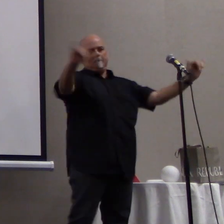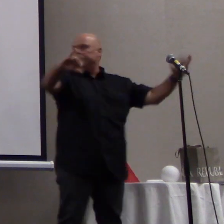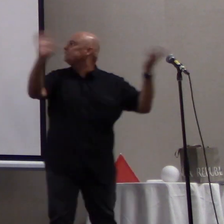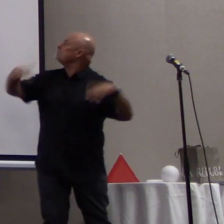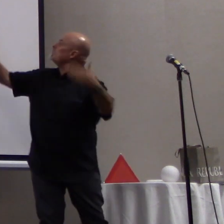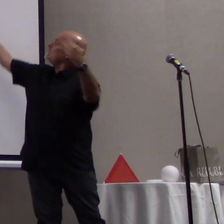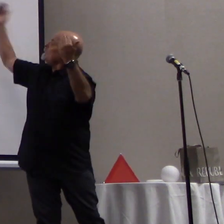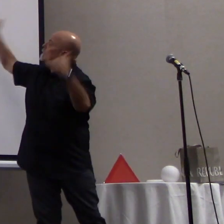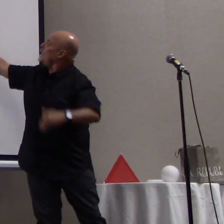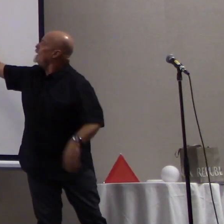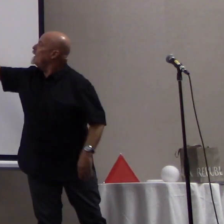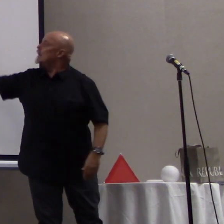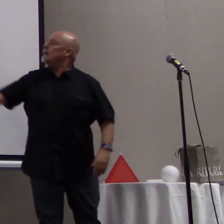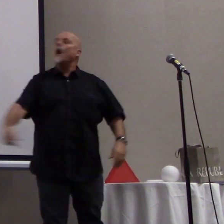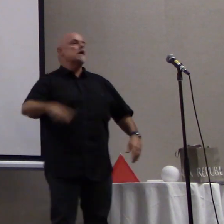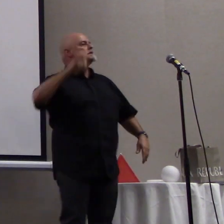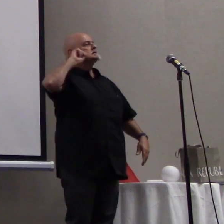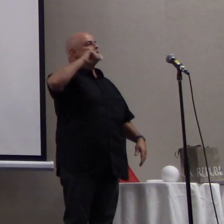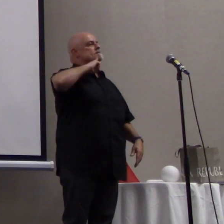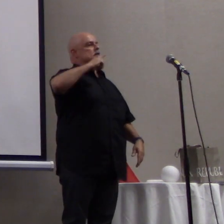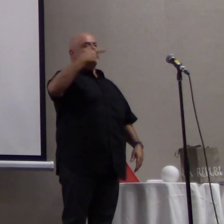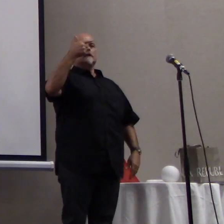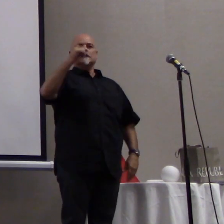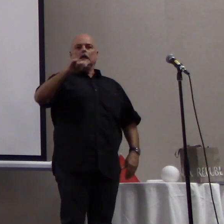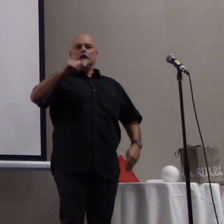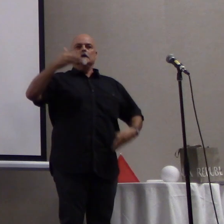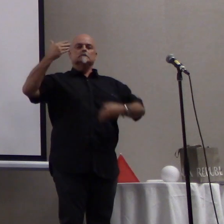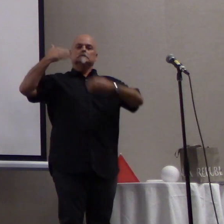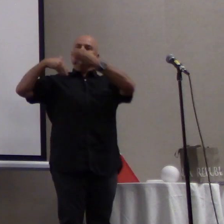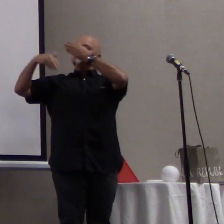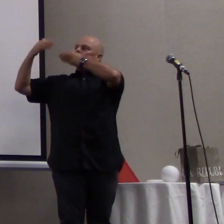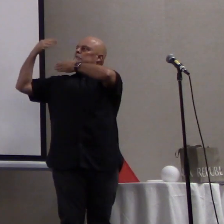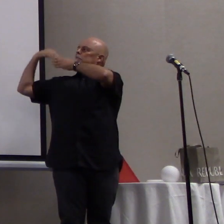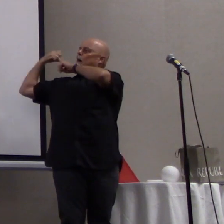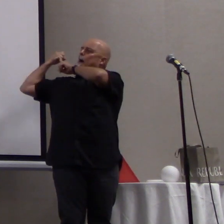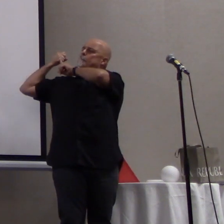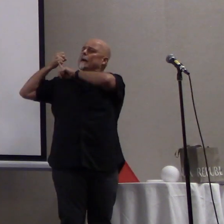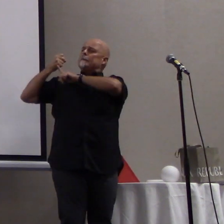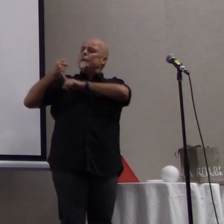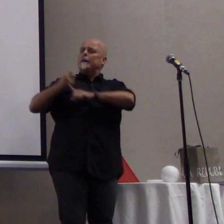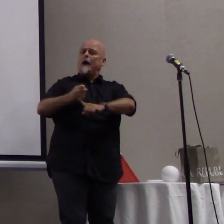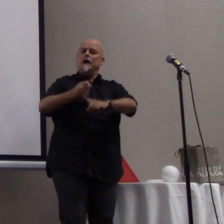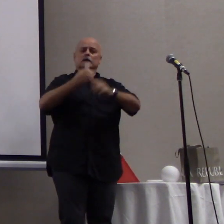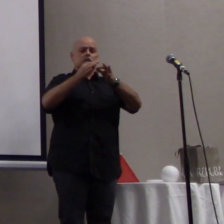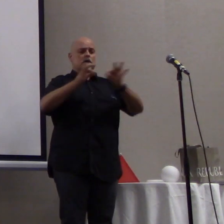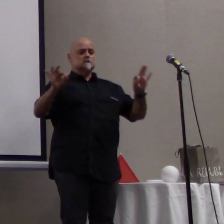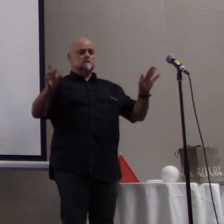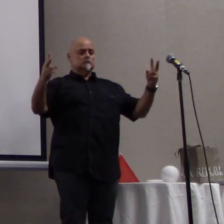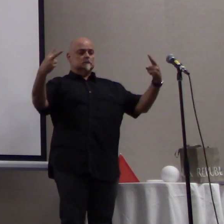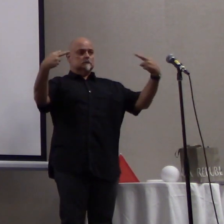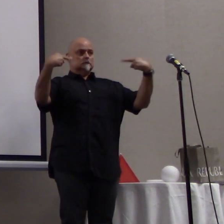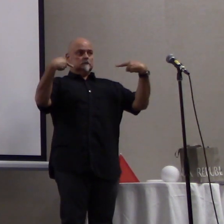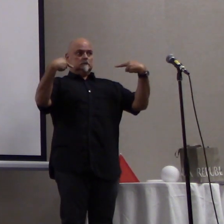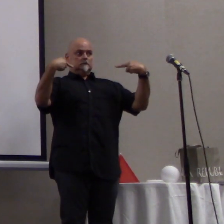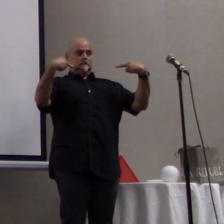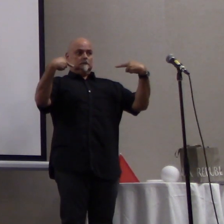it's like a private conversation, okay, so that's what we're going to be talking about tonight. And then we're going to be talking about deaf and gay historical facts